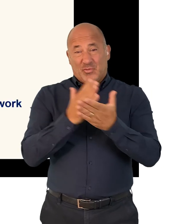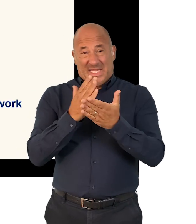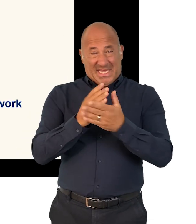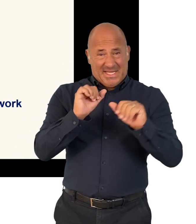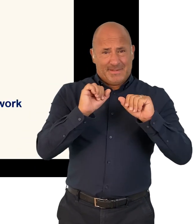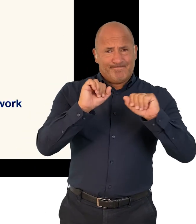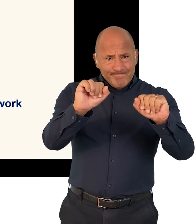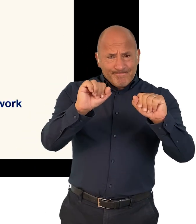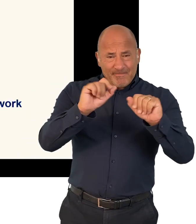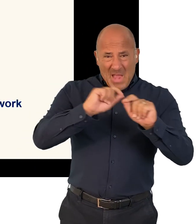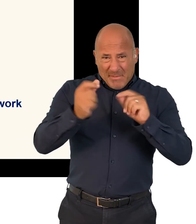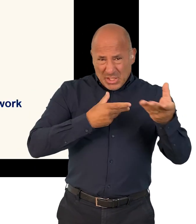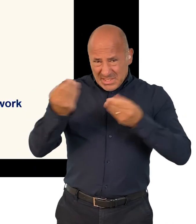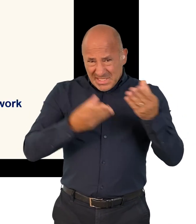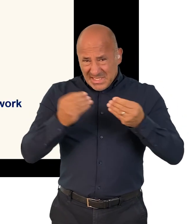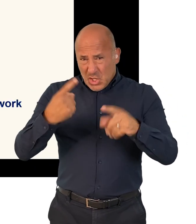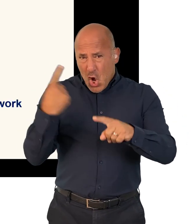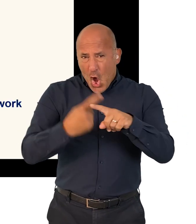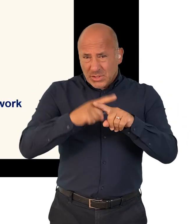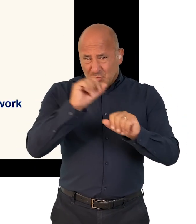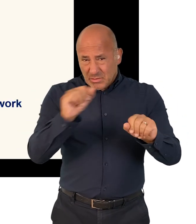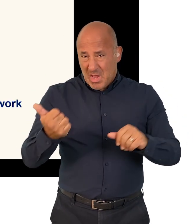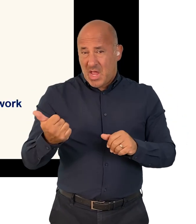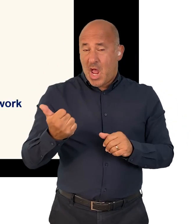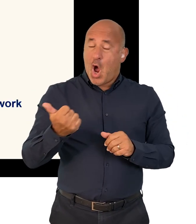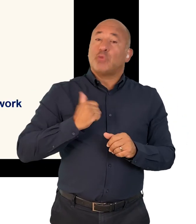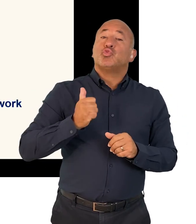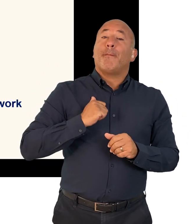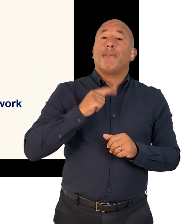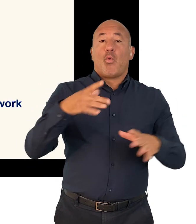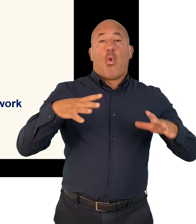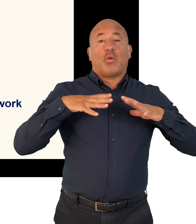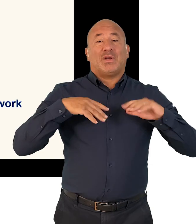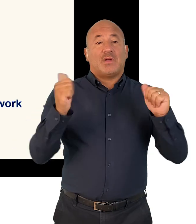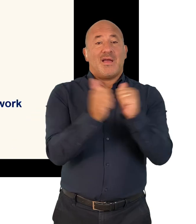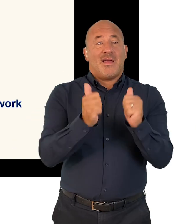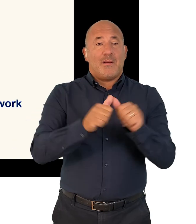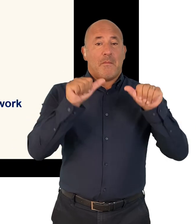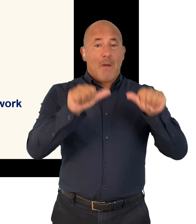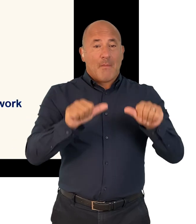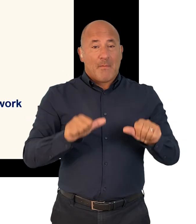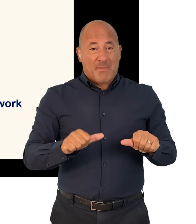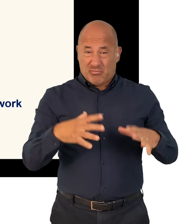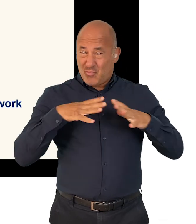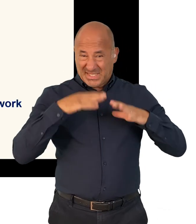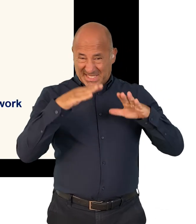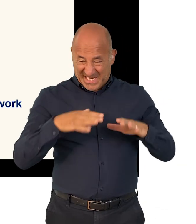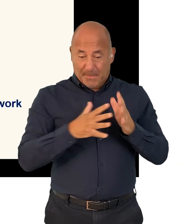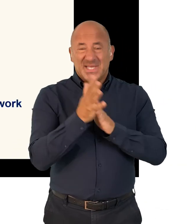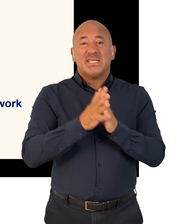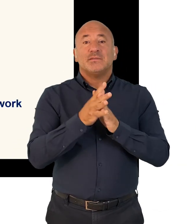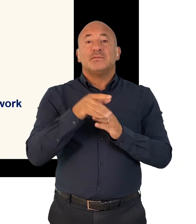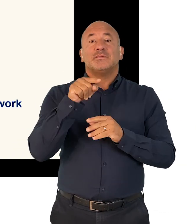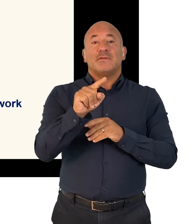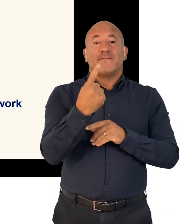consent. So due to the urgent nature of building project applications to this fund, we assume that statutory approvals will be